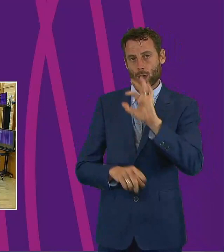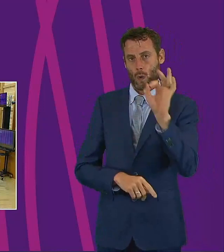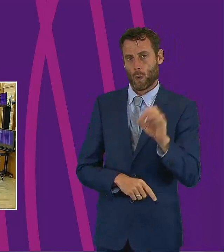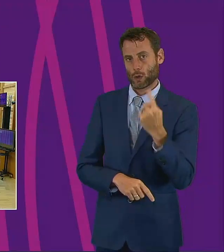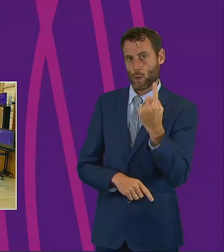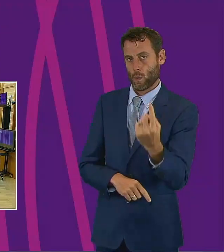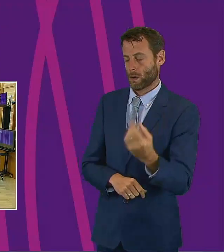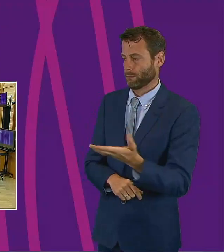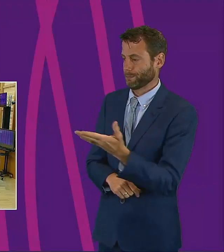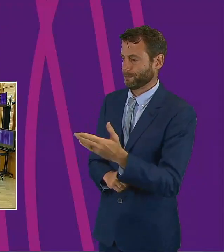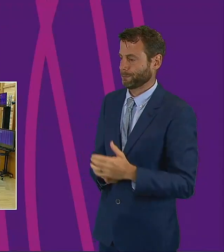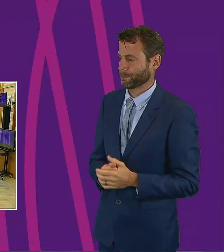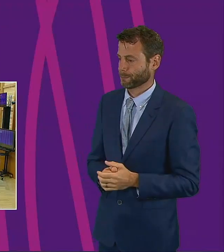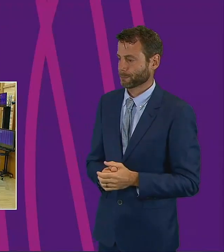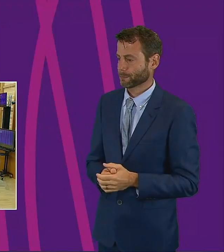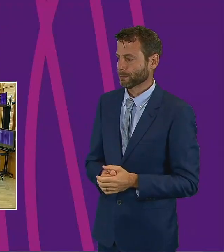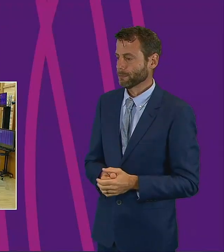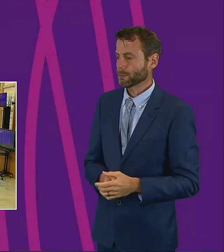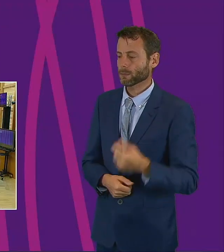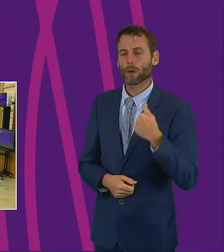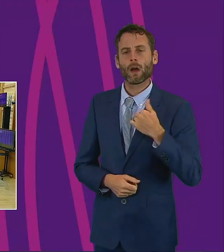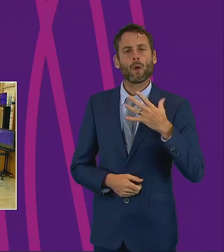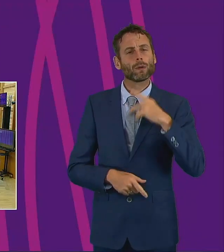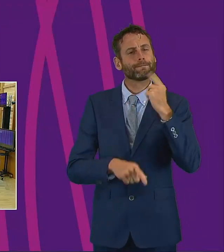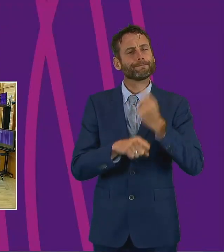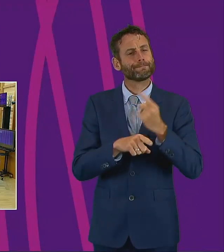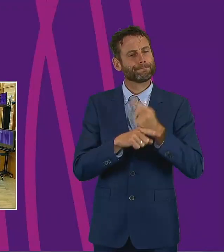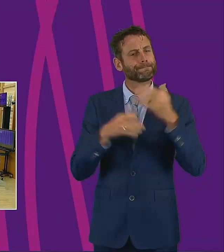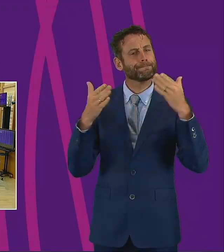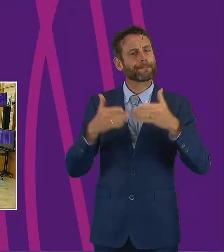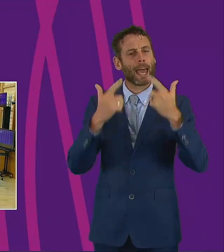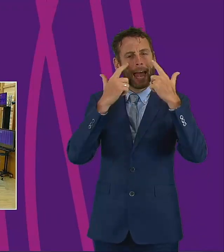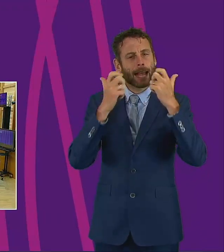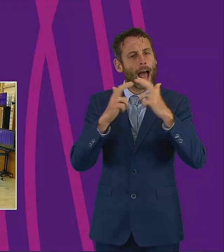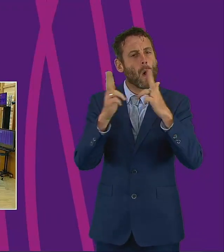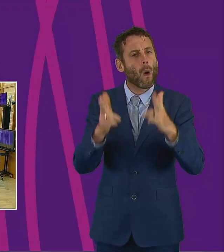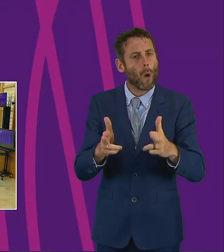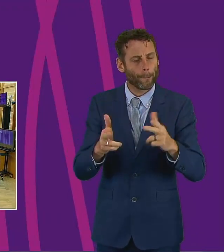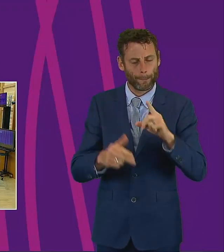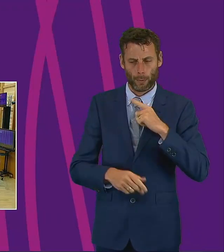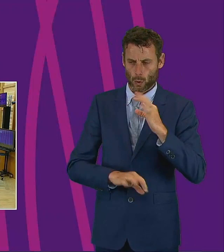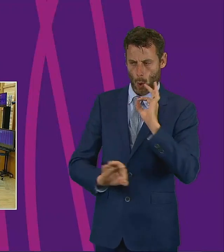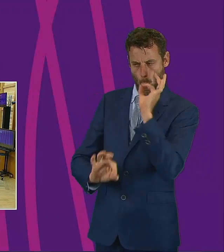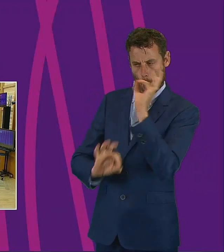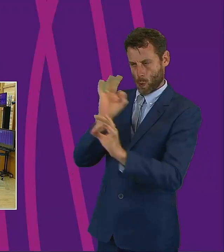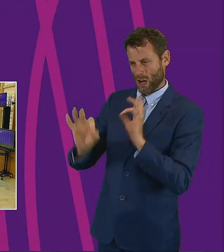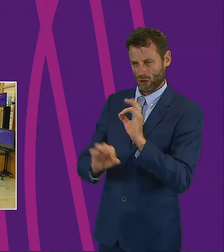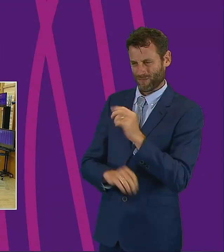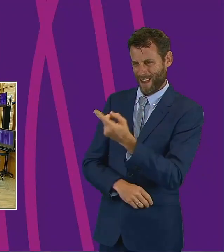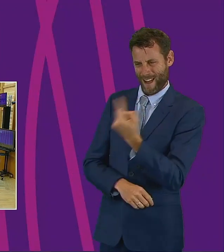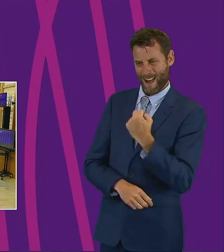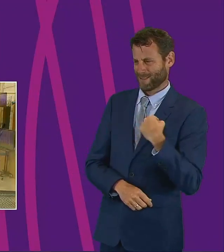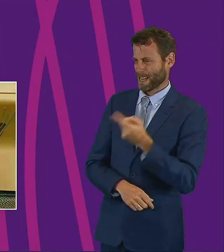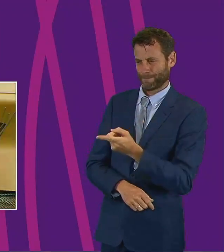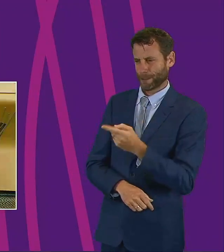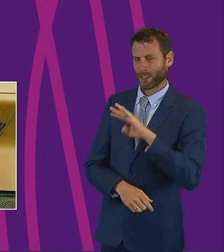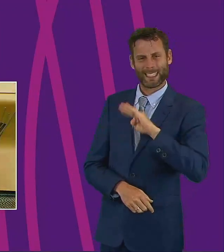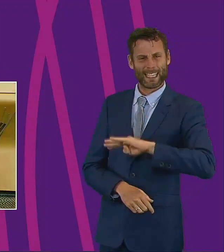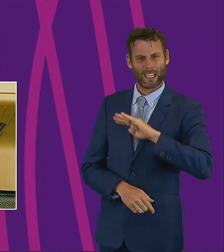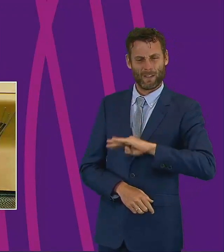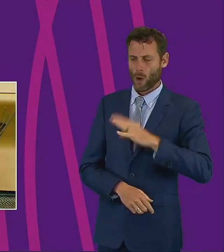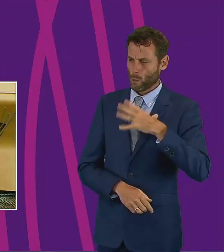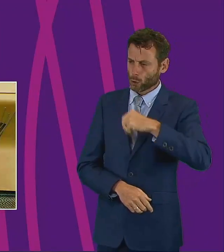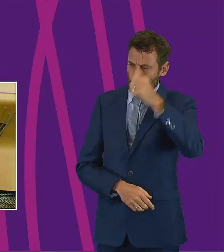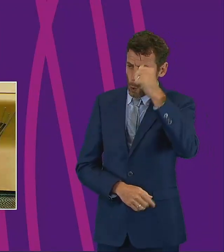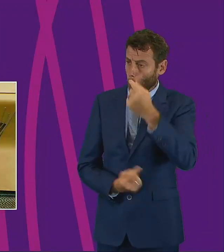Officer. I want to return to the subject of care homes, as there were some questions last week that didn't receive a satisfactory answer, including who knew what and